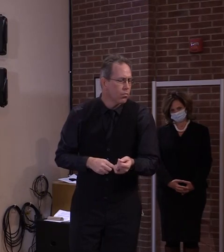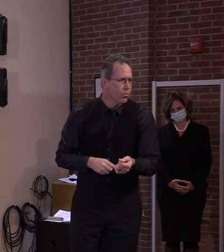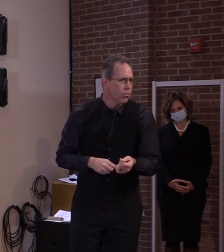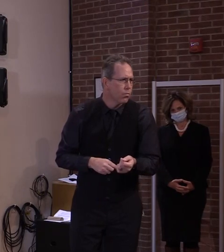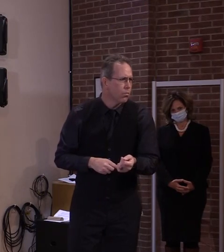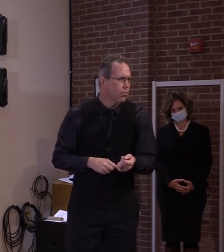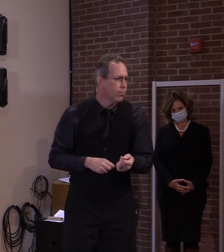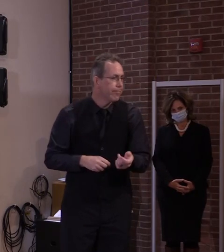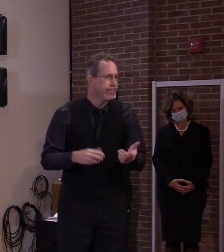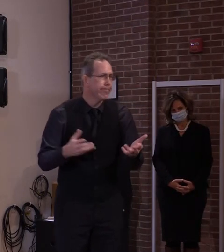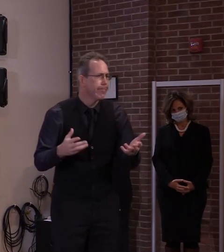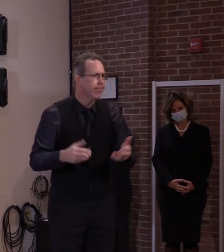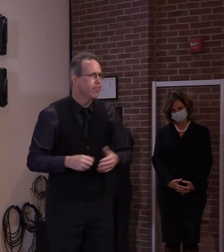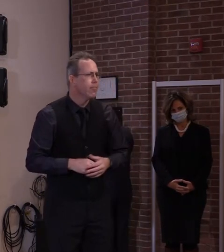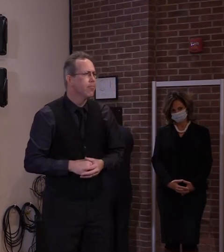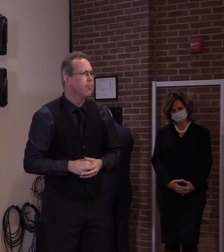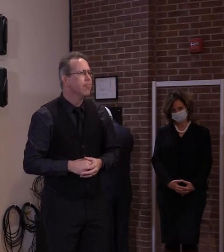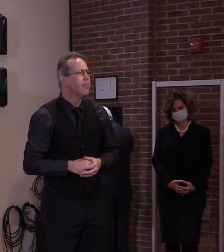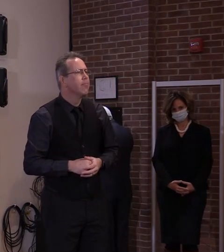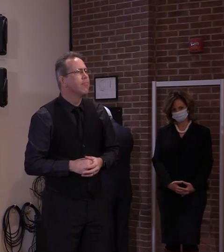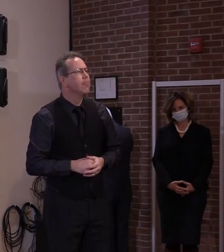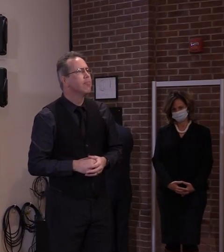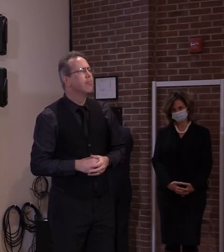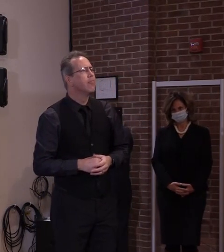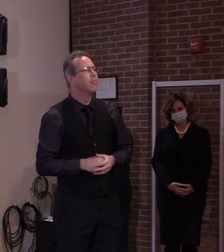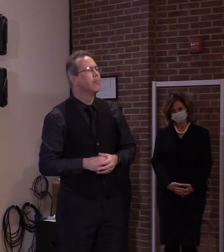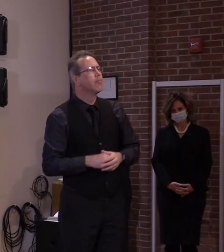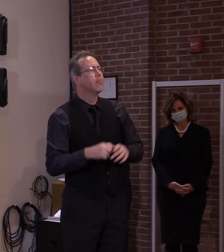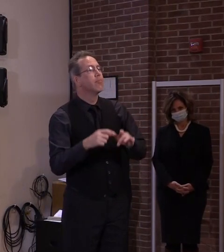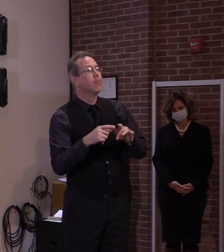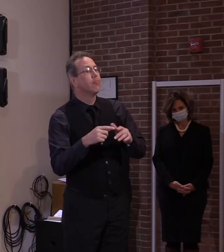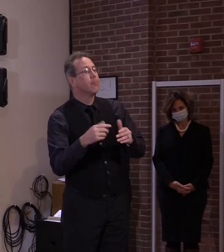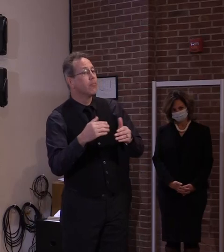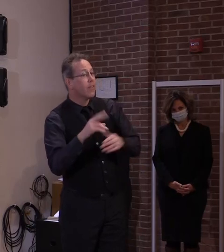All right, we'll move to Howard, VPR.